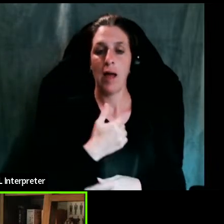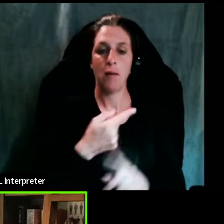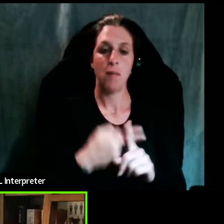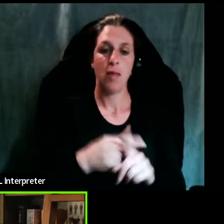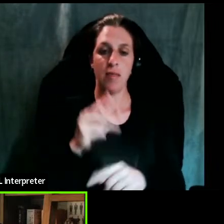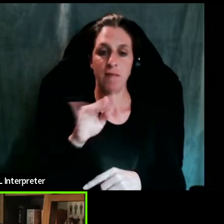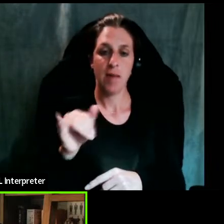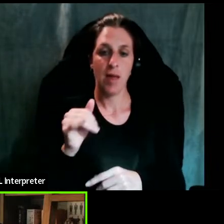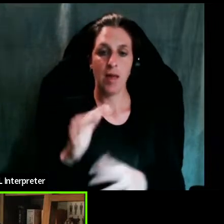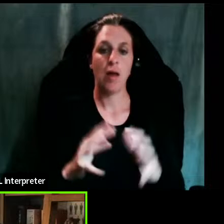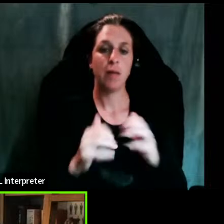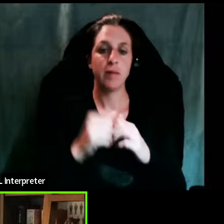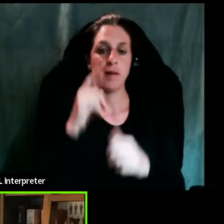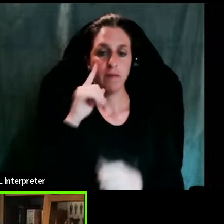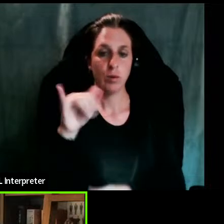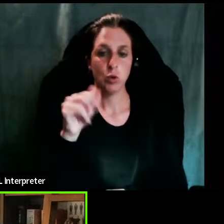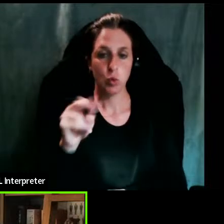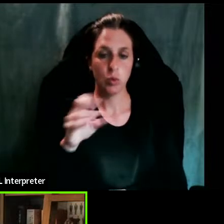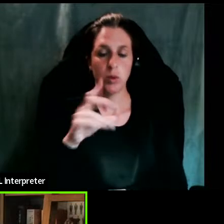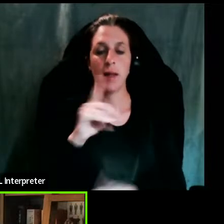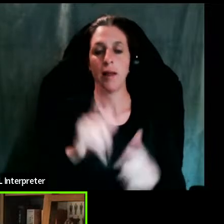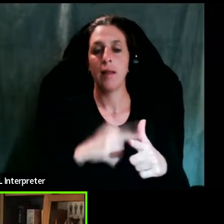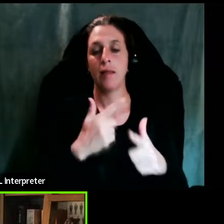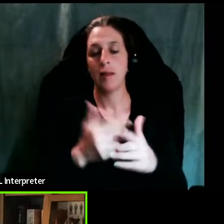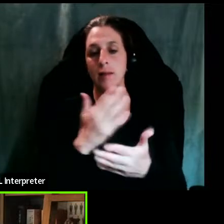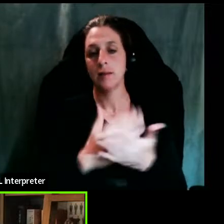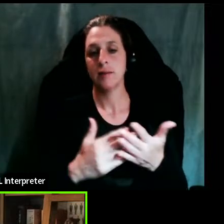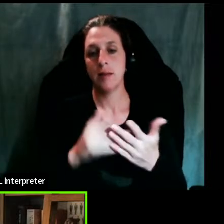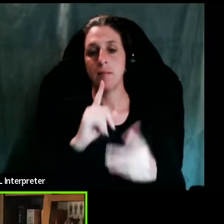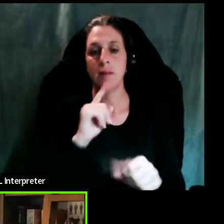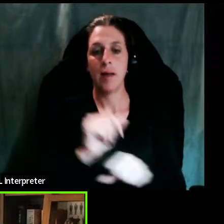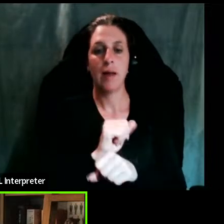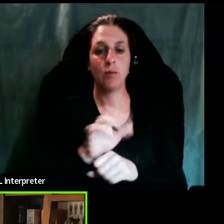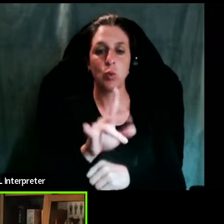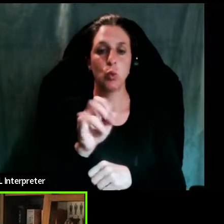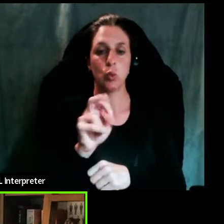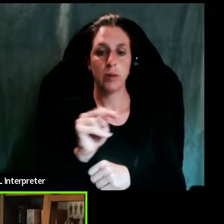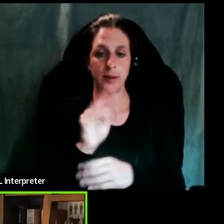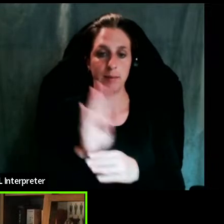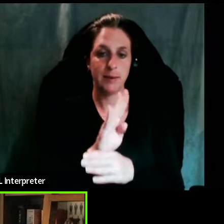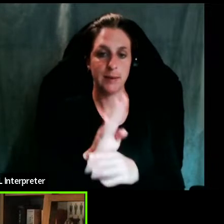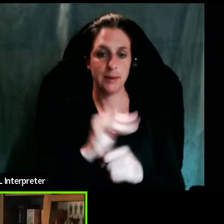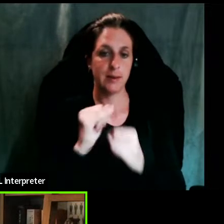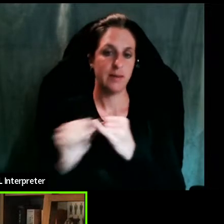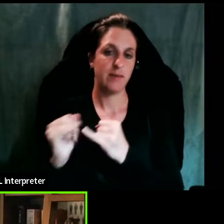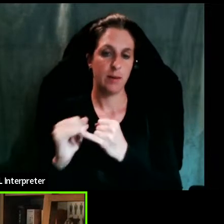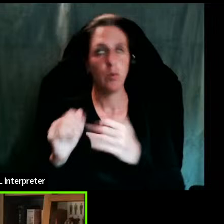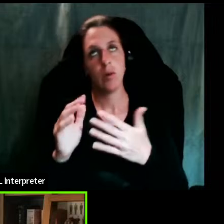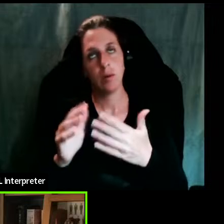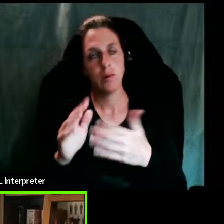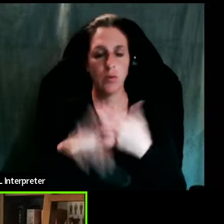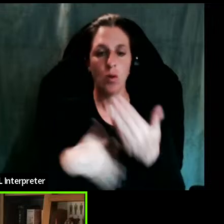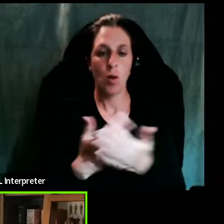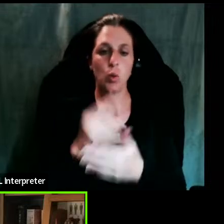for June, and then some actual union business at the very end. Well, it's all union business,